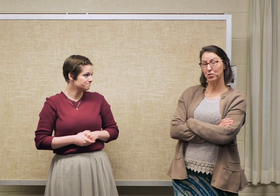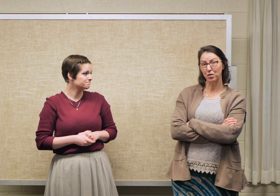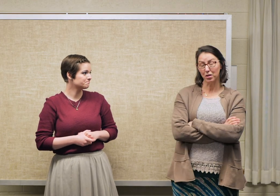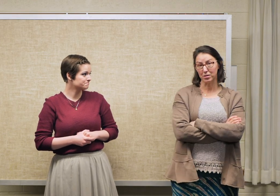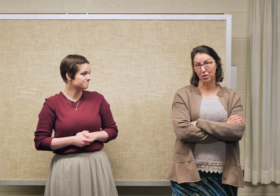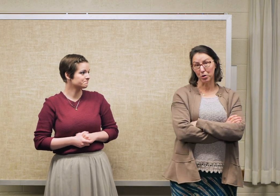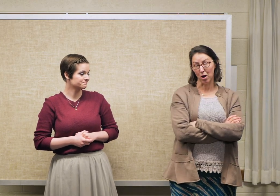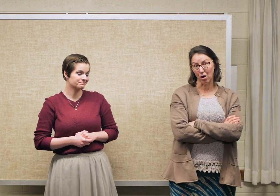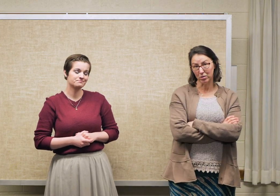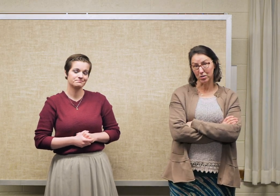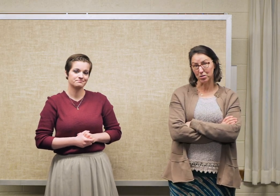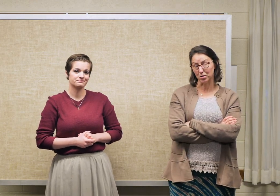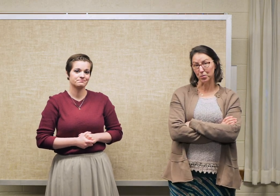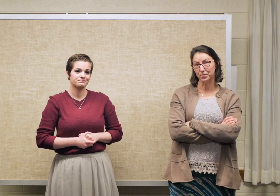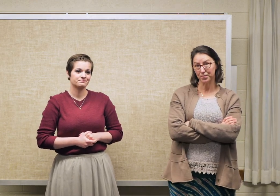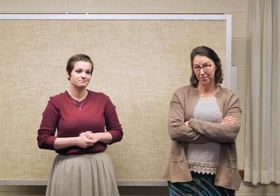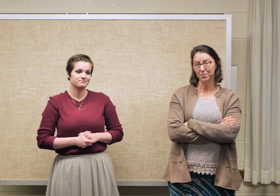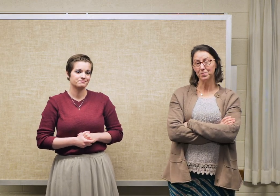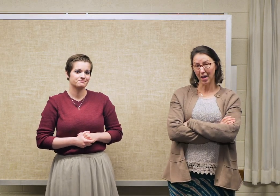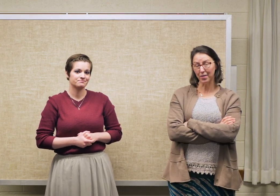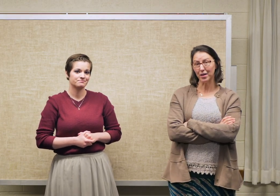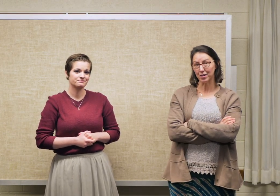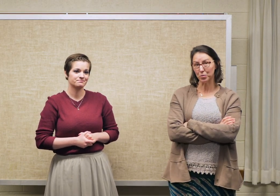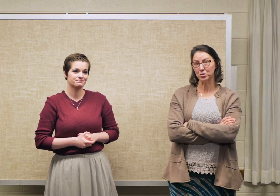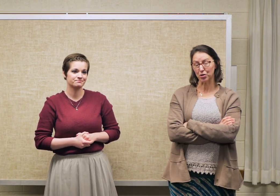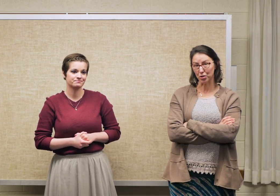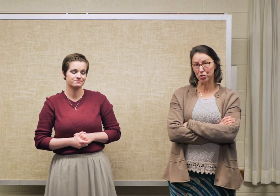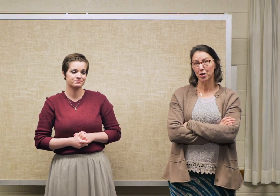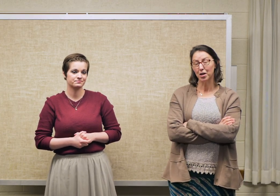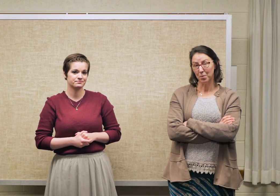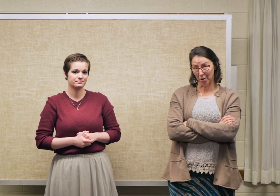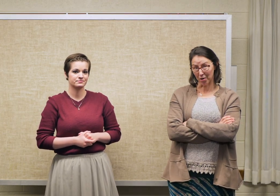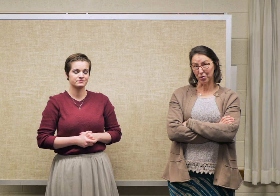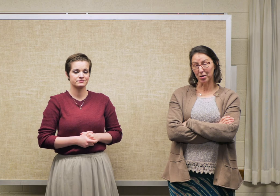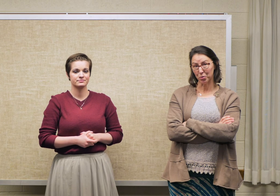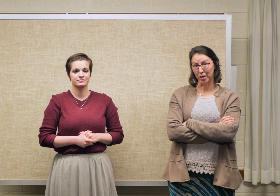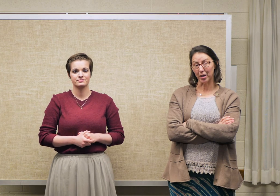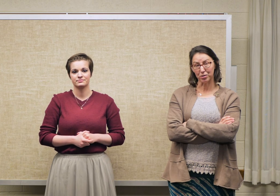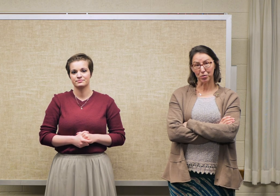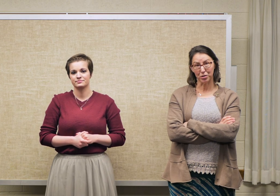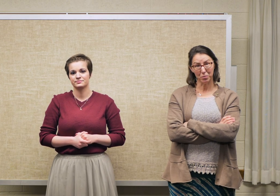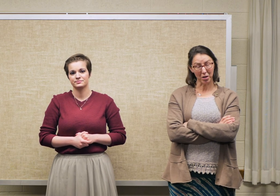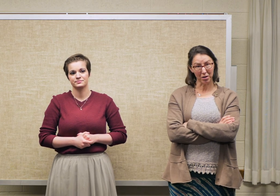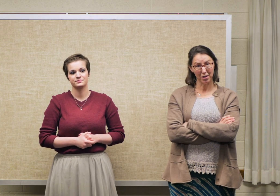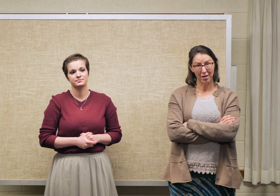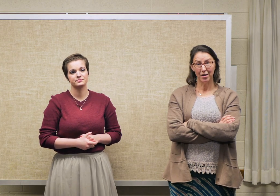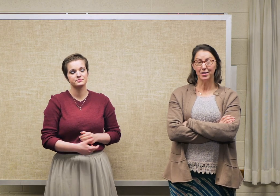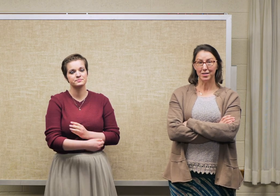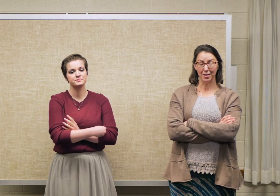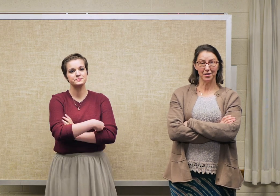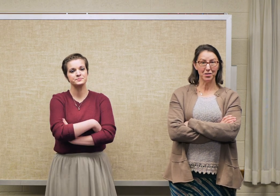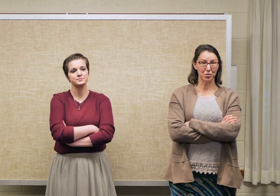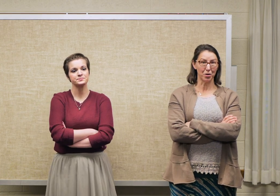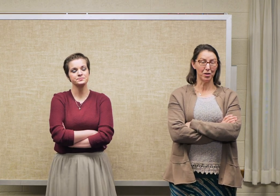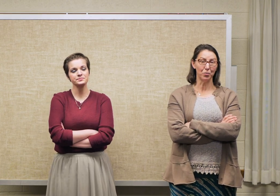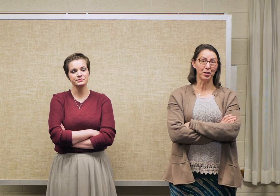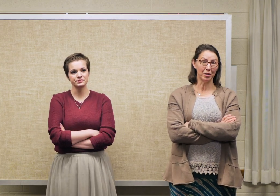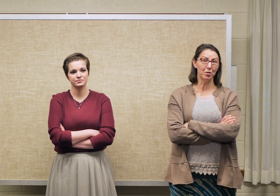the things that we all need to do. And that as we search, ponder, and pray, like Joseph Smith did in the story, that we can come to